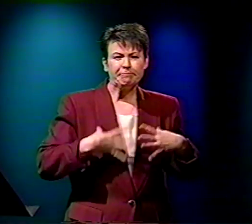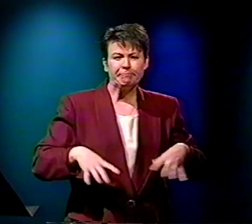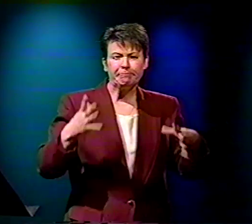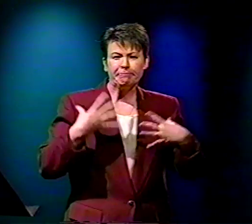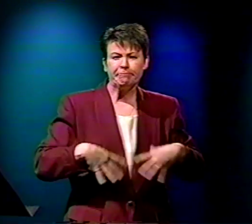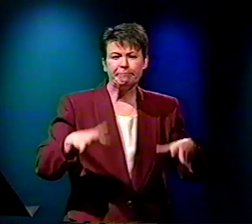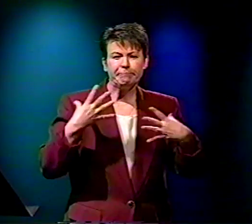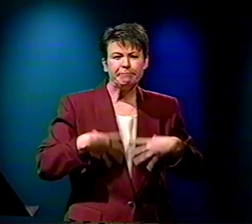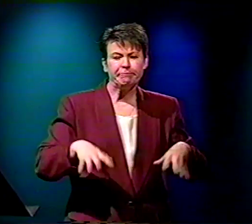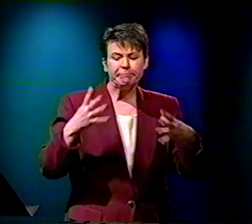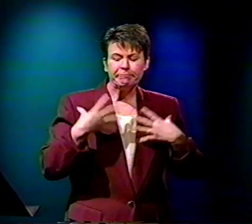a job. He's a tailor.